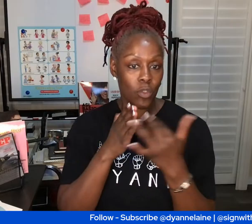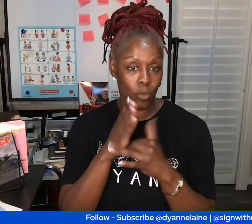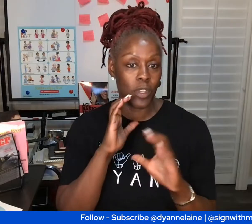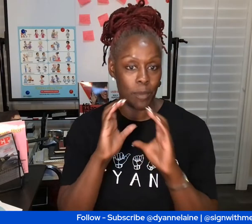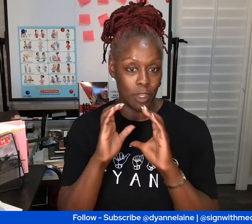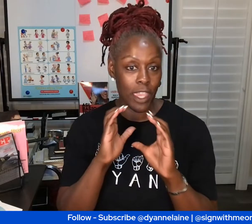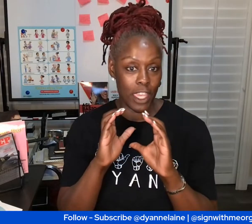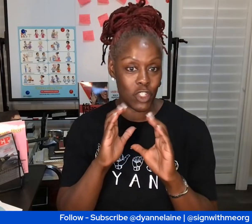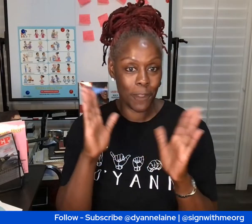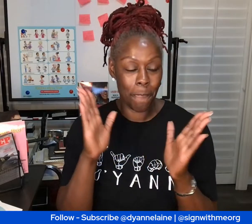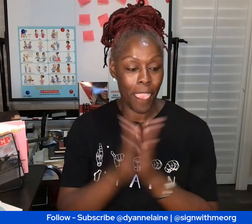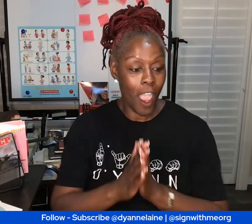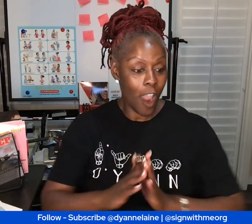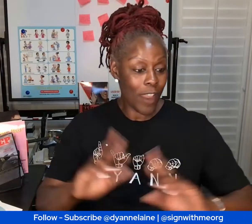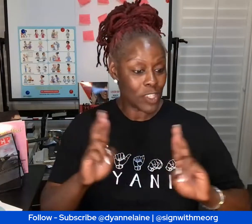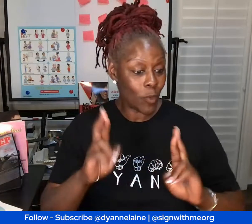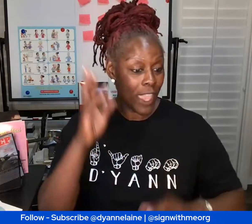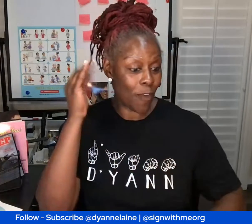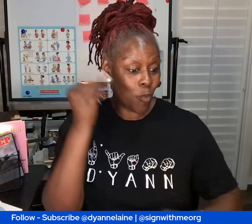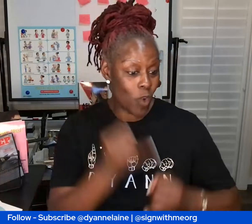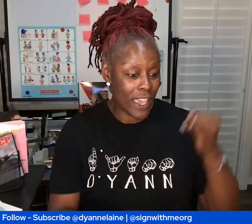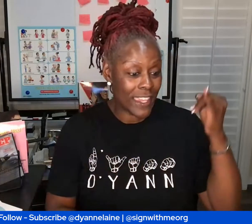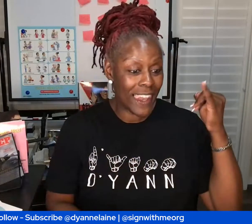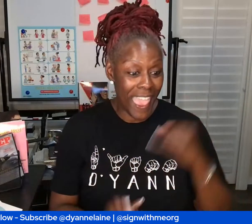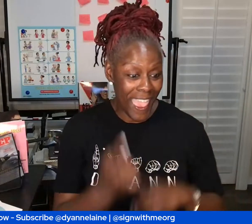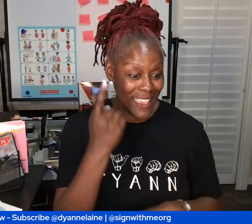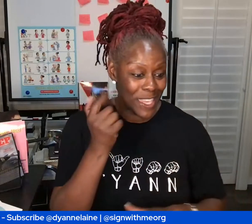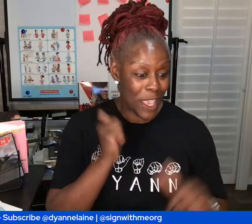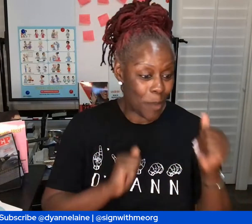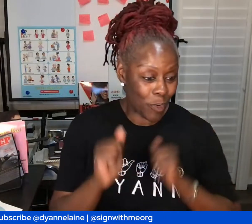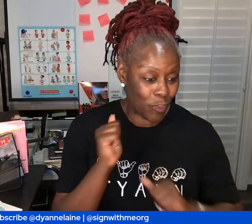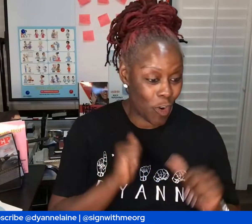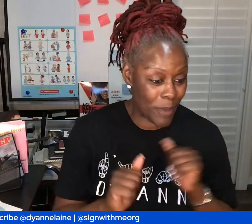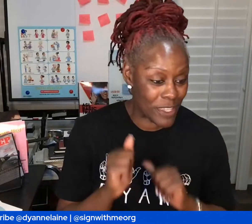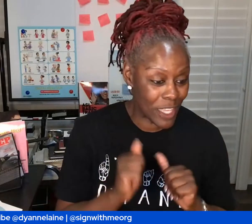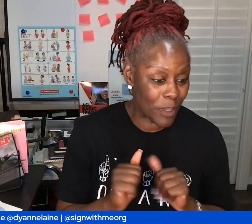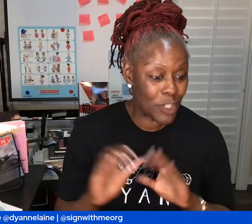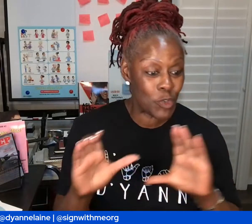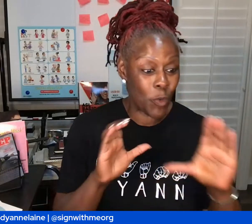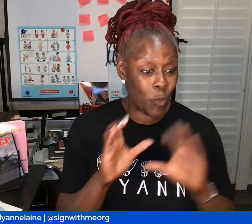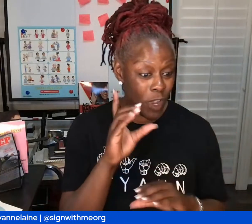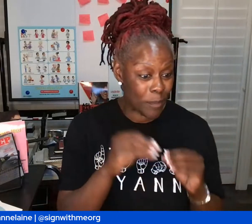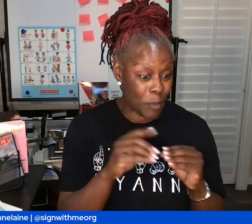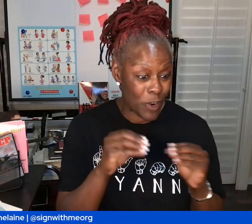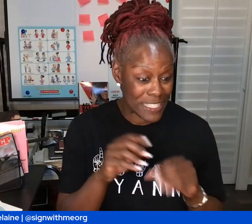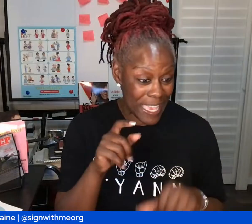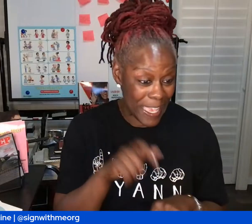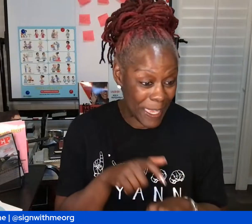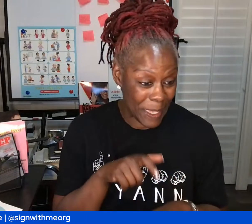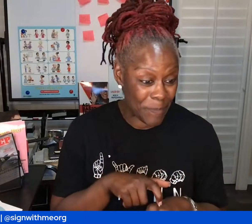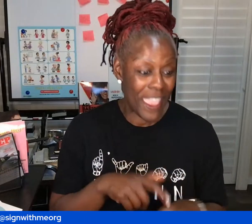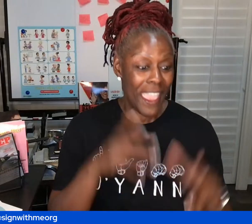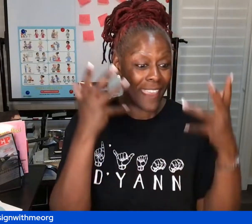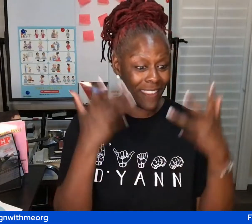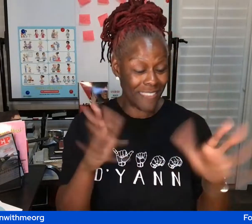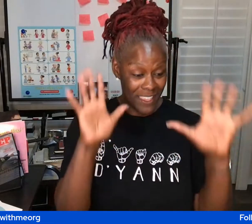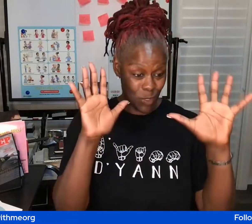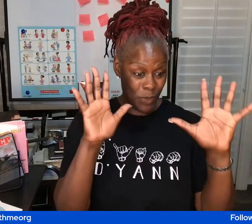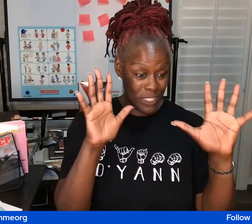through communication. All right, so we have one last performance. I'm going to do it one more time, and then that's going to